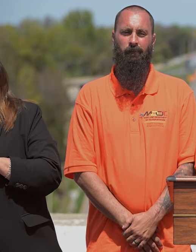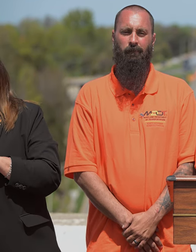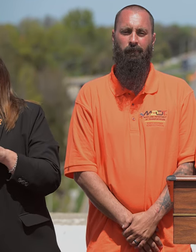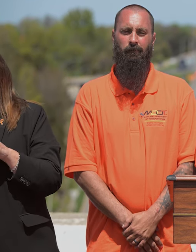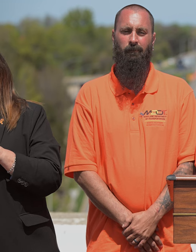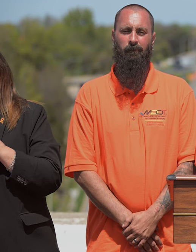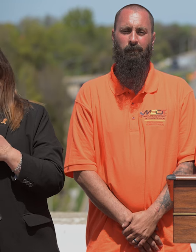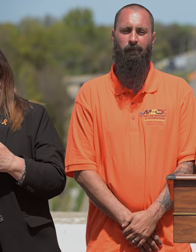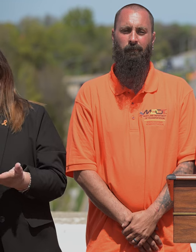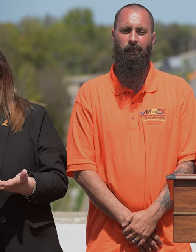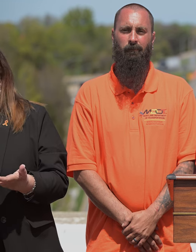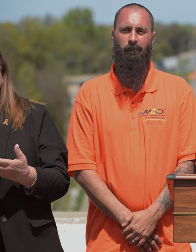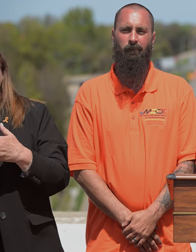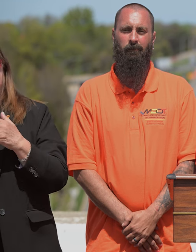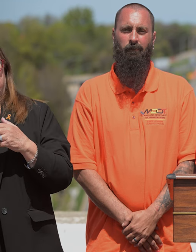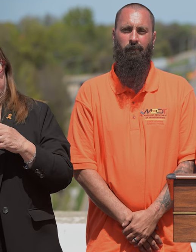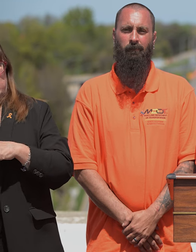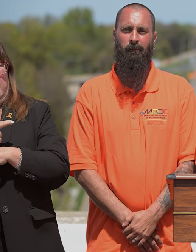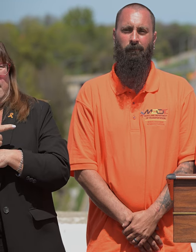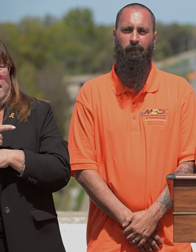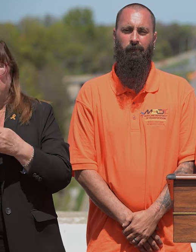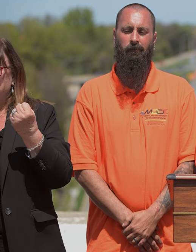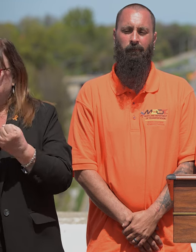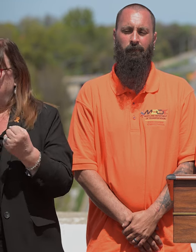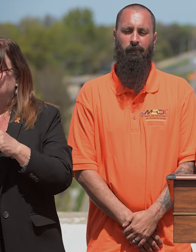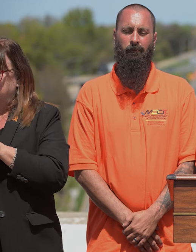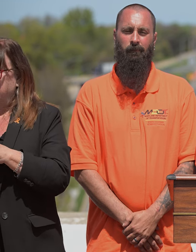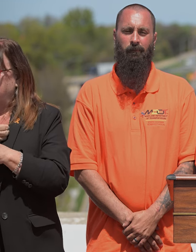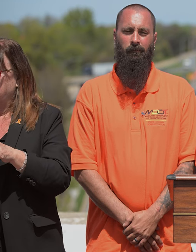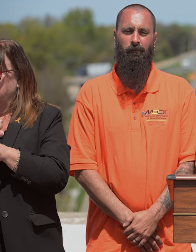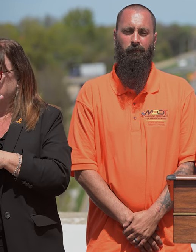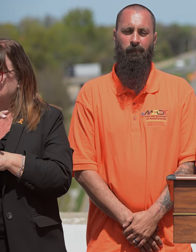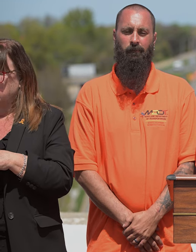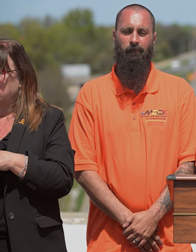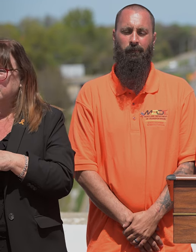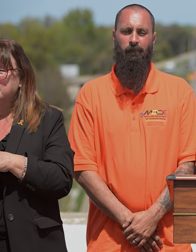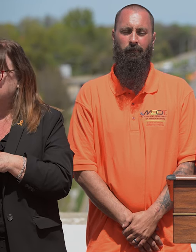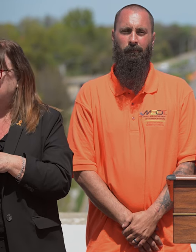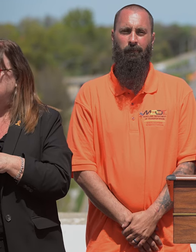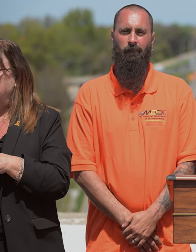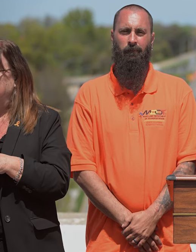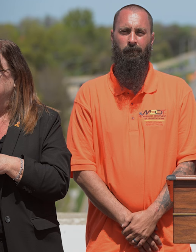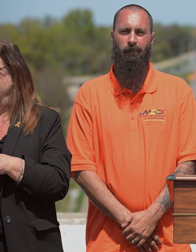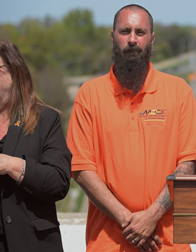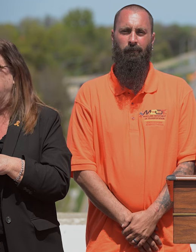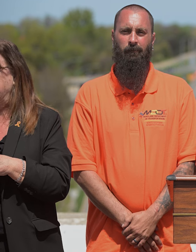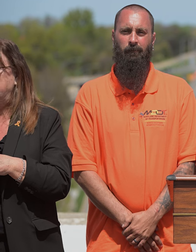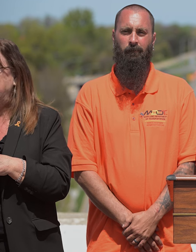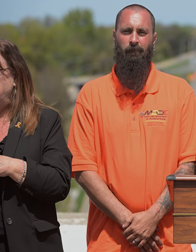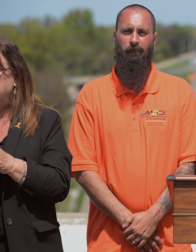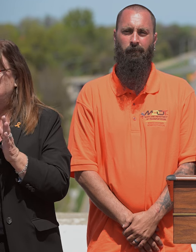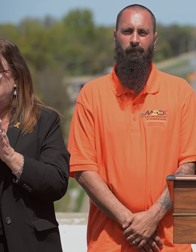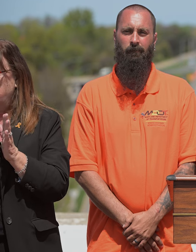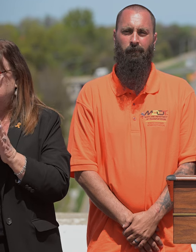different. At the end of the day, the driver that hit our work zone didn't face any criminal or serious charges,